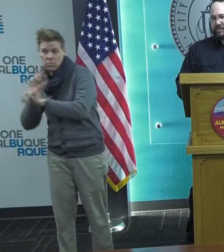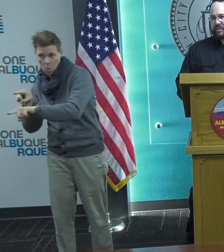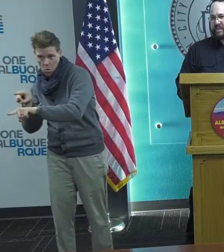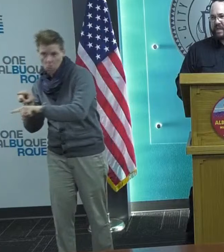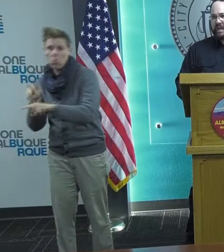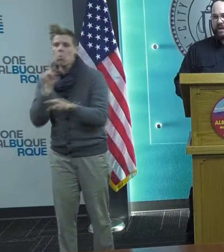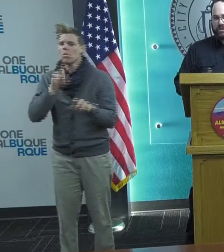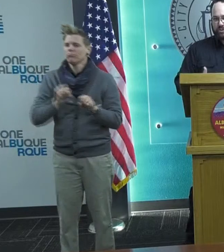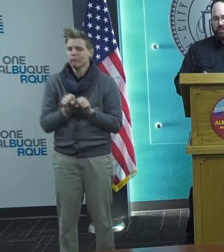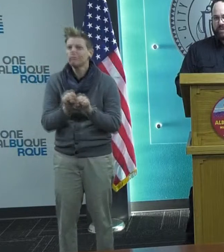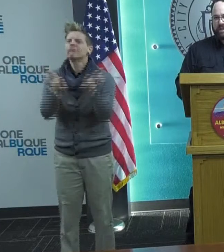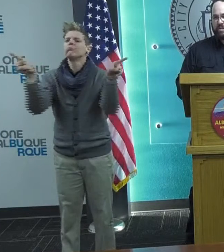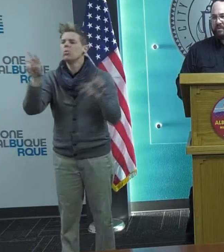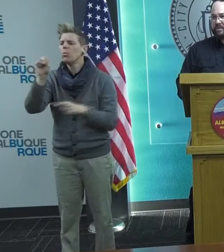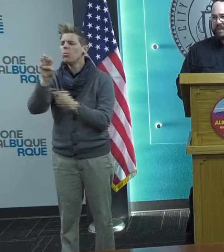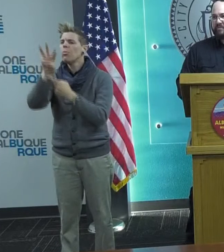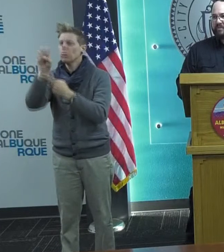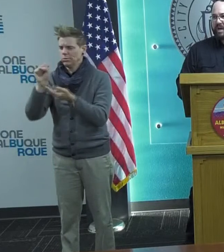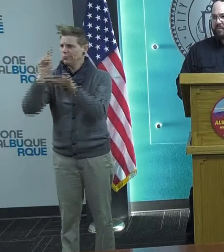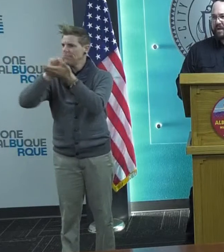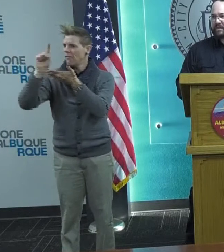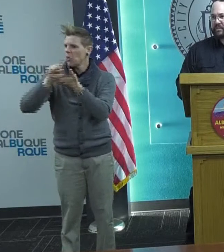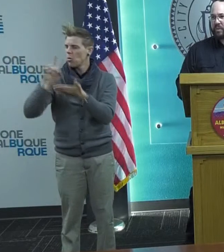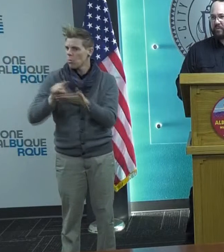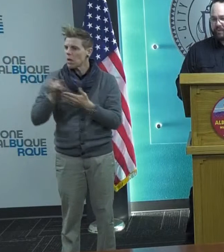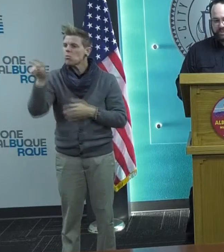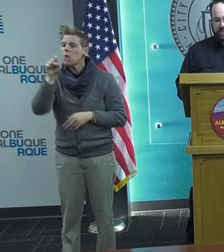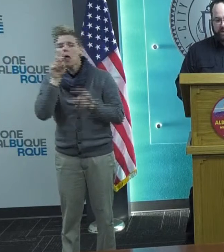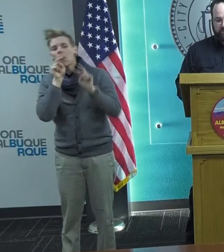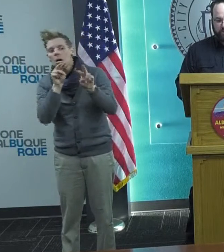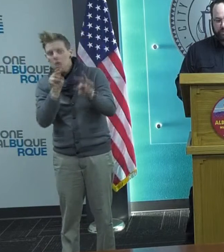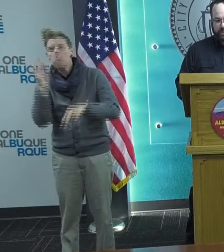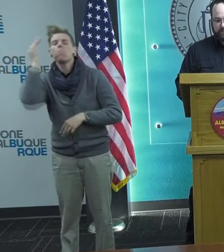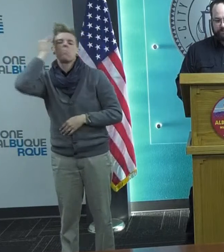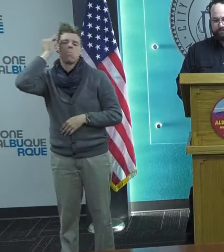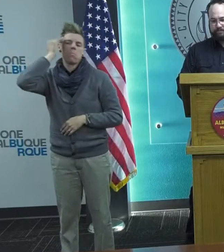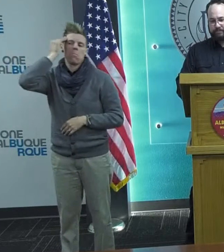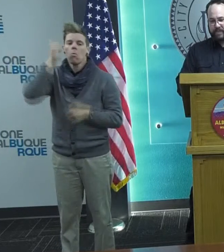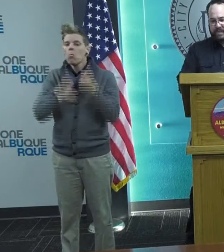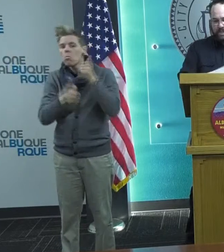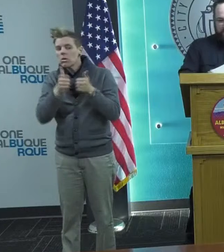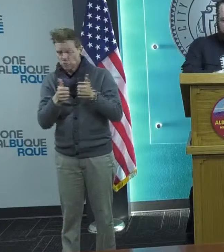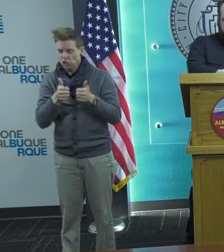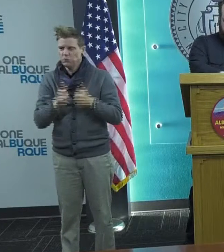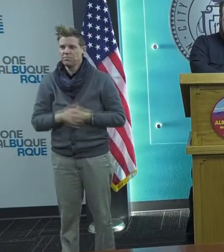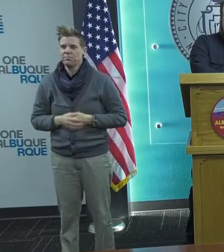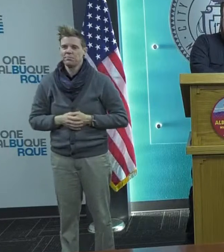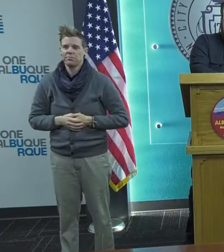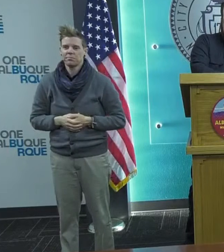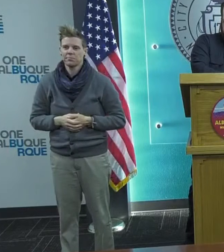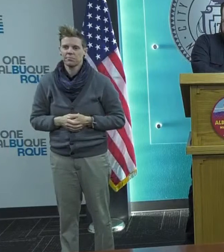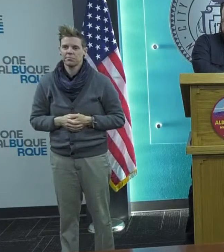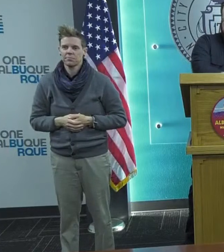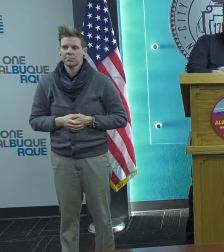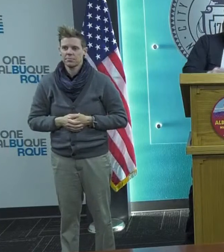report that you're used to seeing can also reflect COVID-safe practices wherever we see that in enforcement.